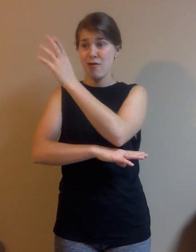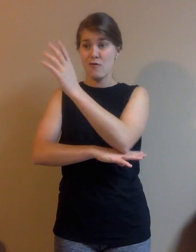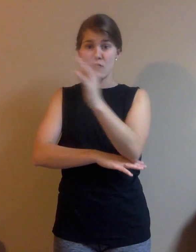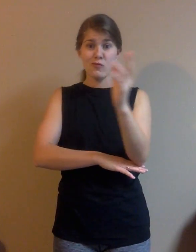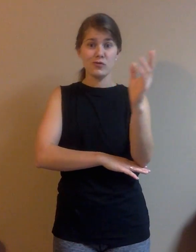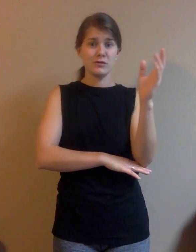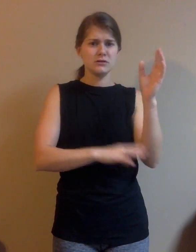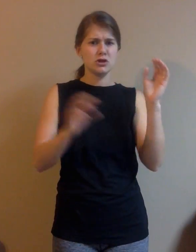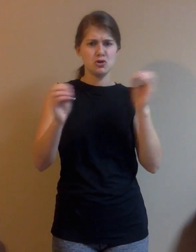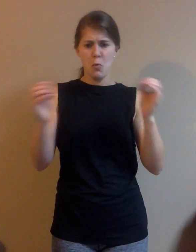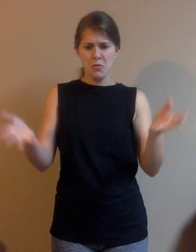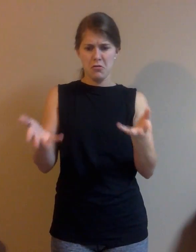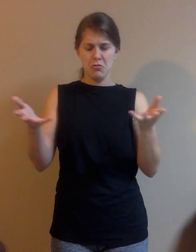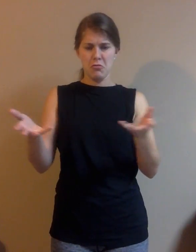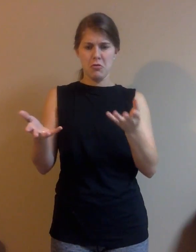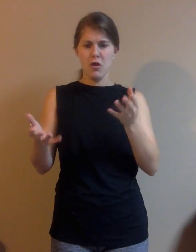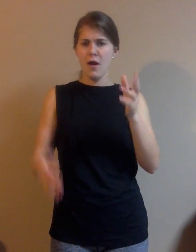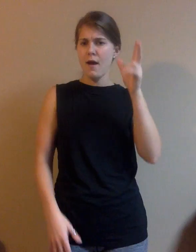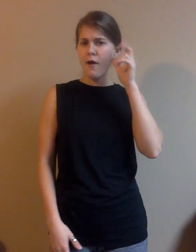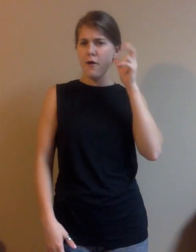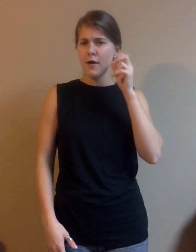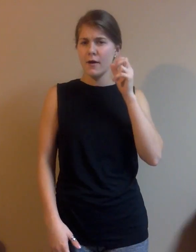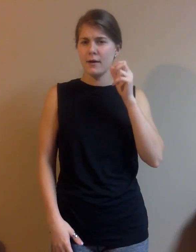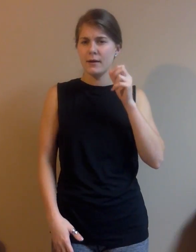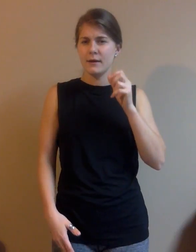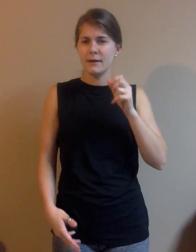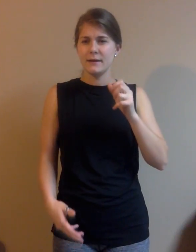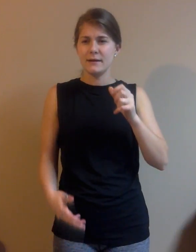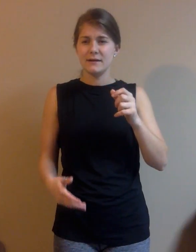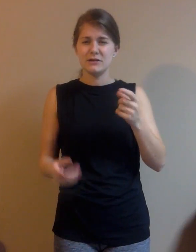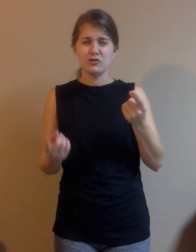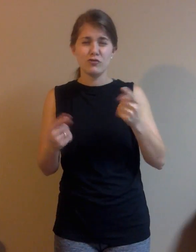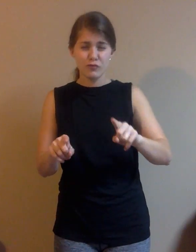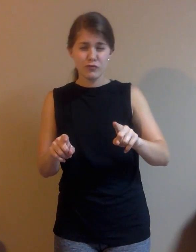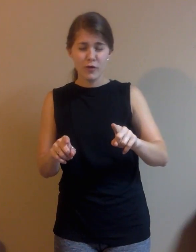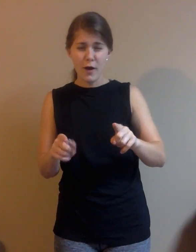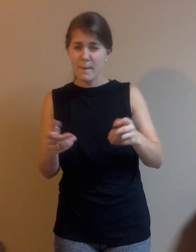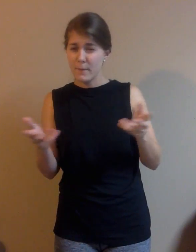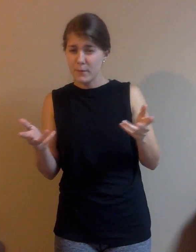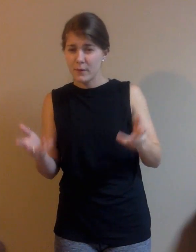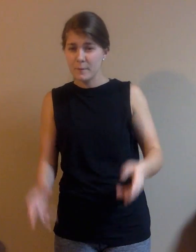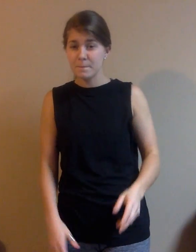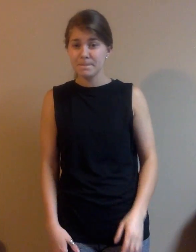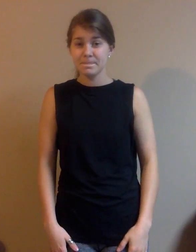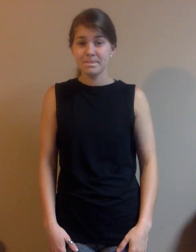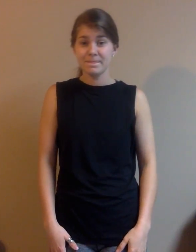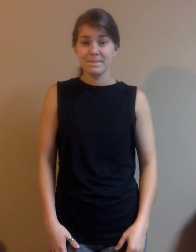really, recently, which said, if a man speaks his mind in a forest and no woman hears him, is he still wrong?